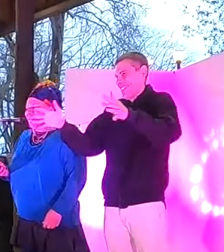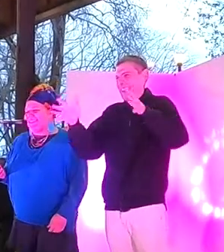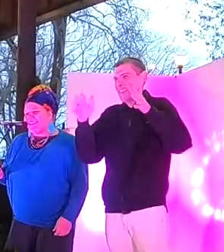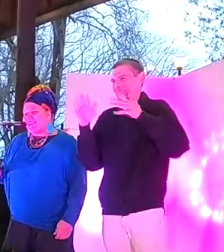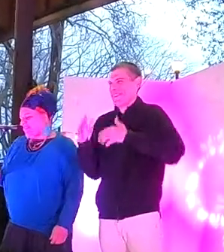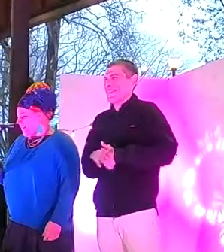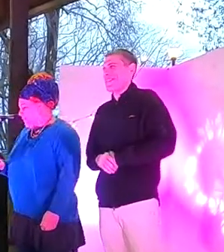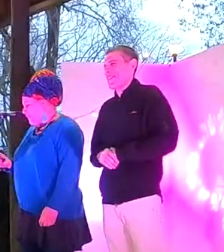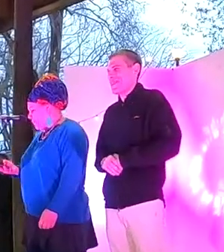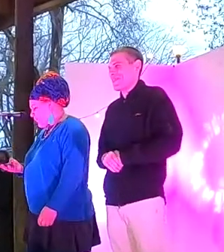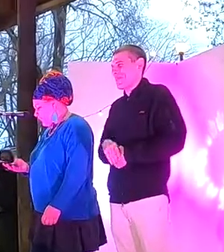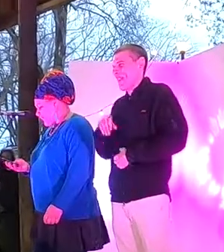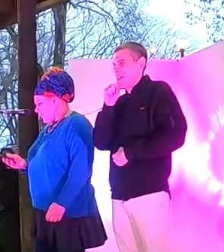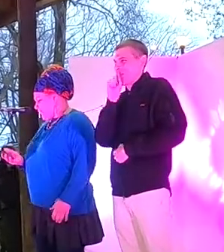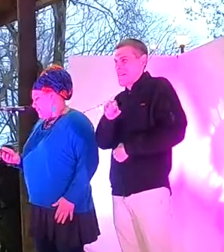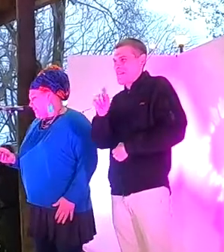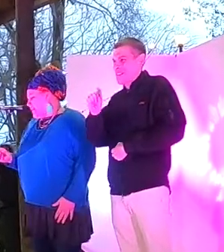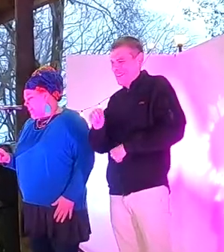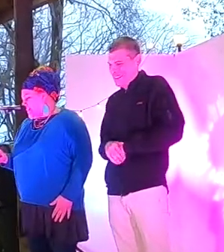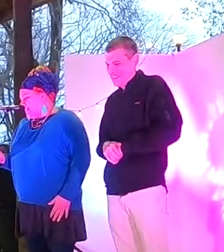I love that.